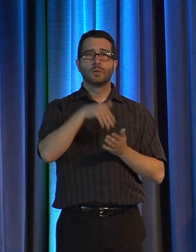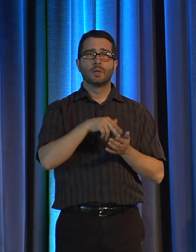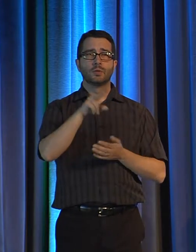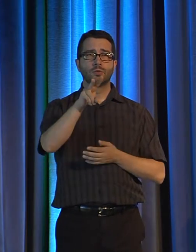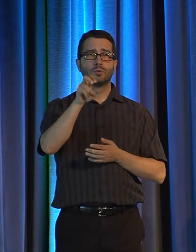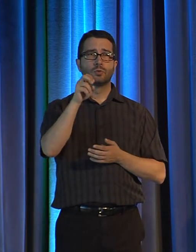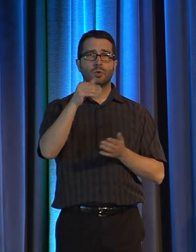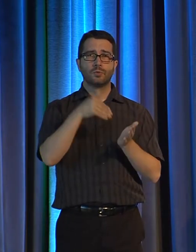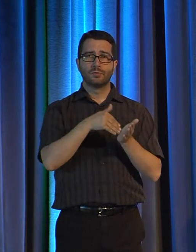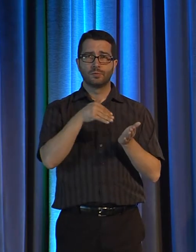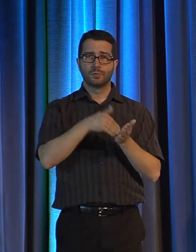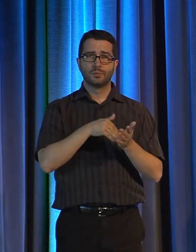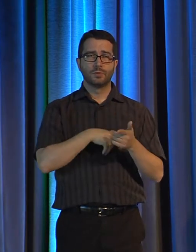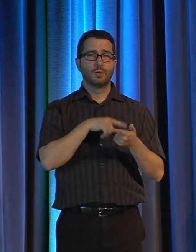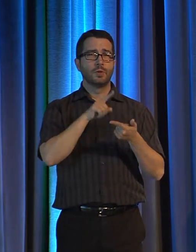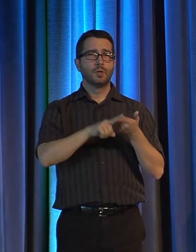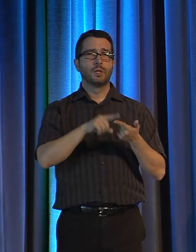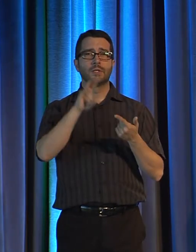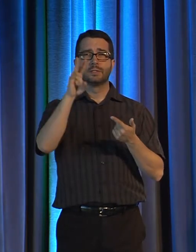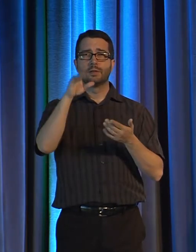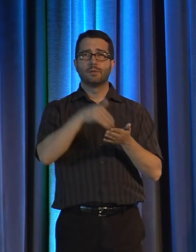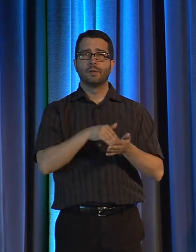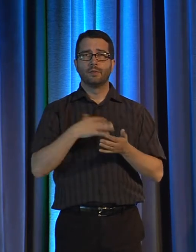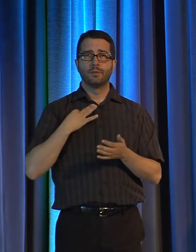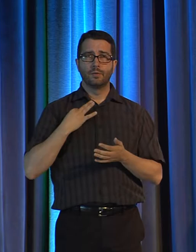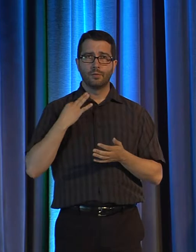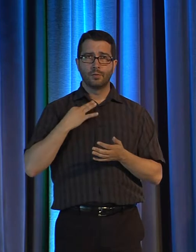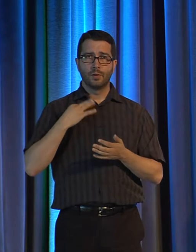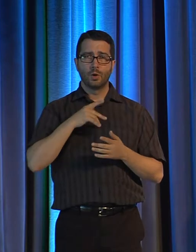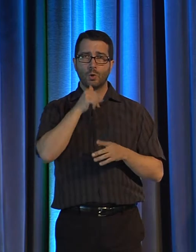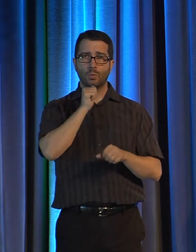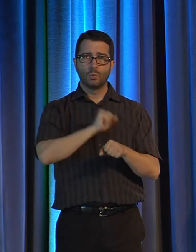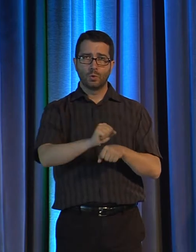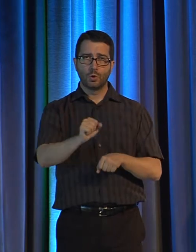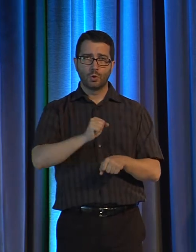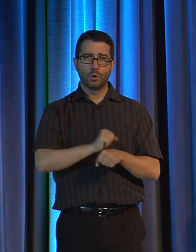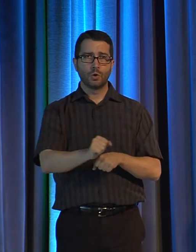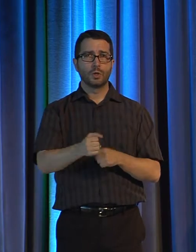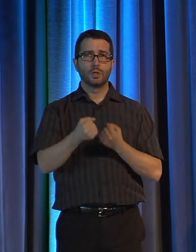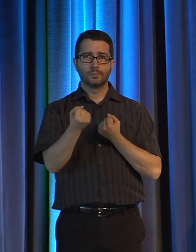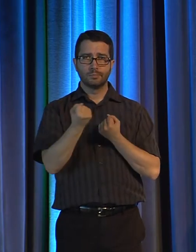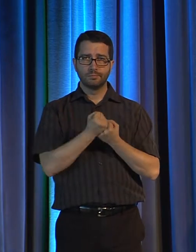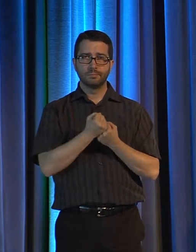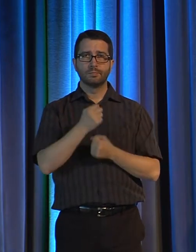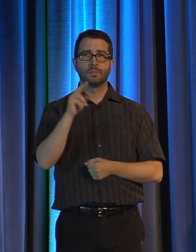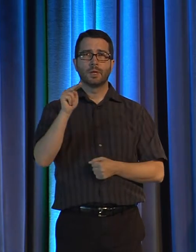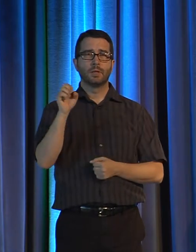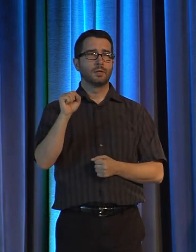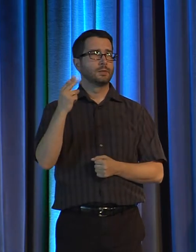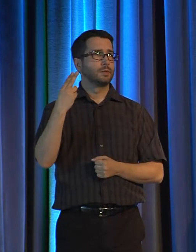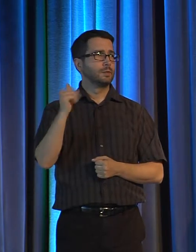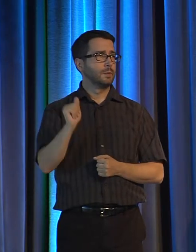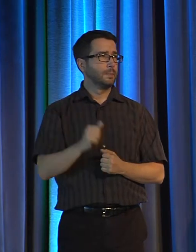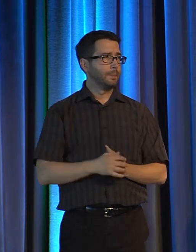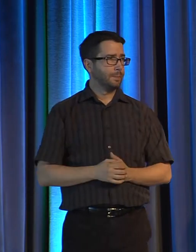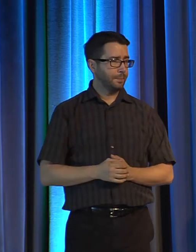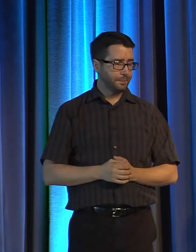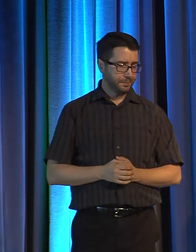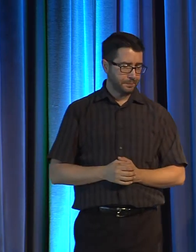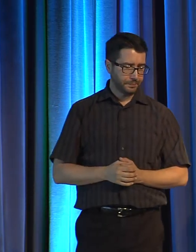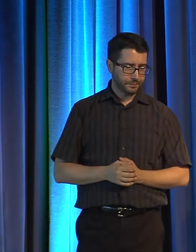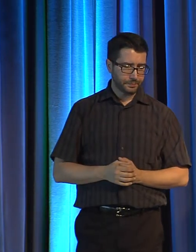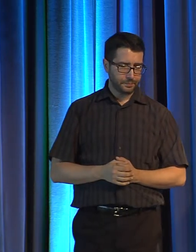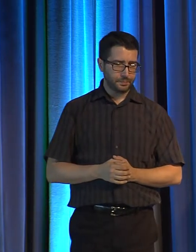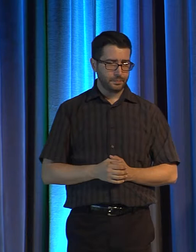physicians, 7,000 volunteers who work and support the NSHA. We